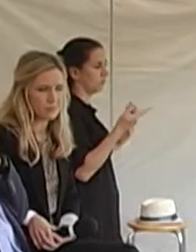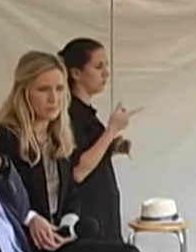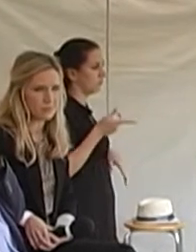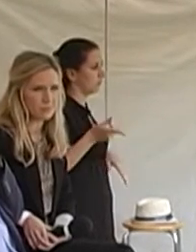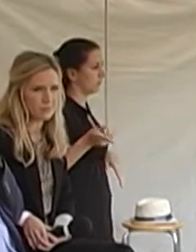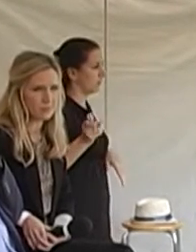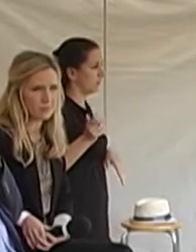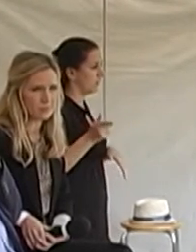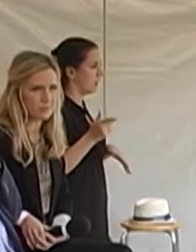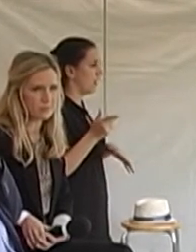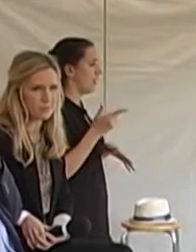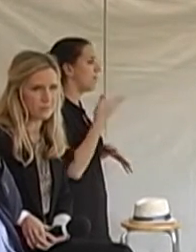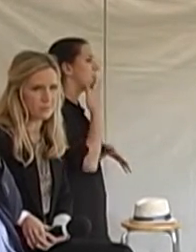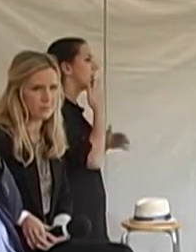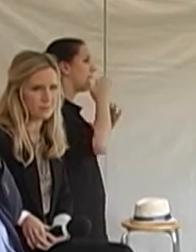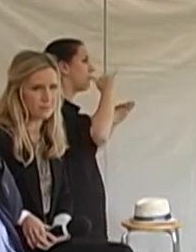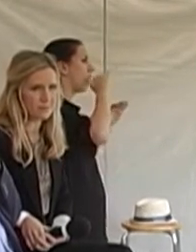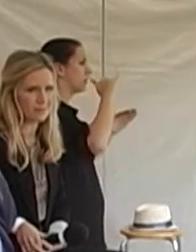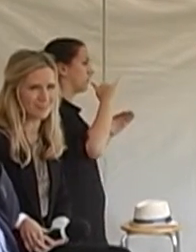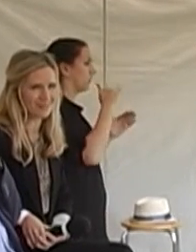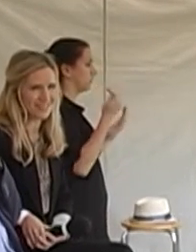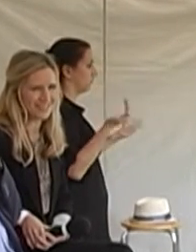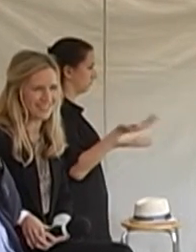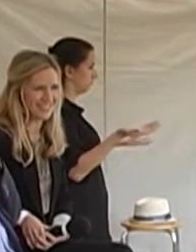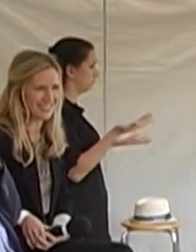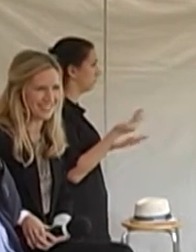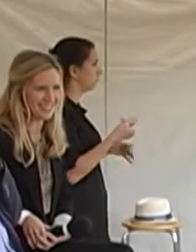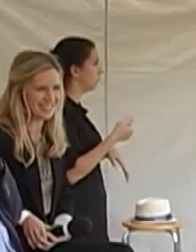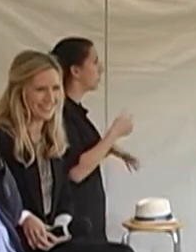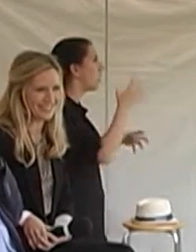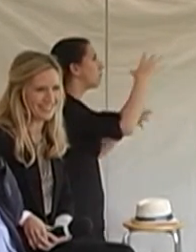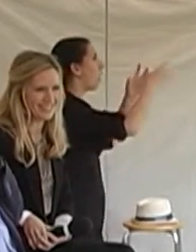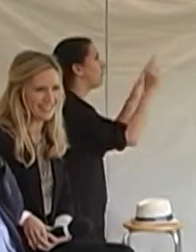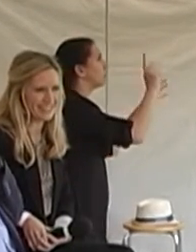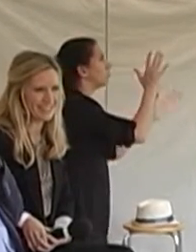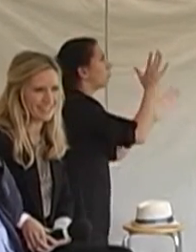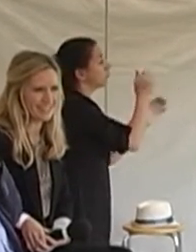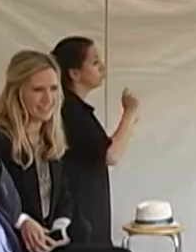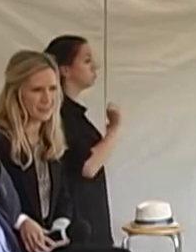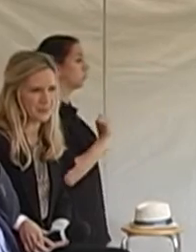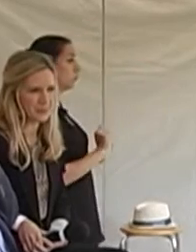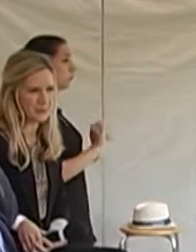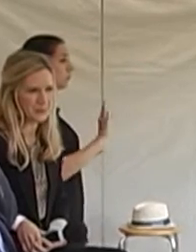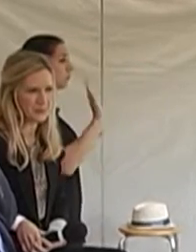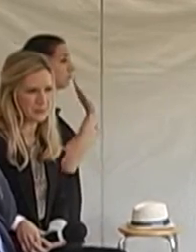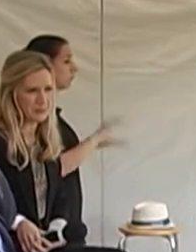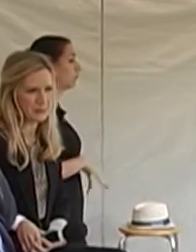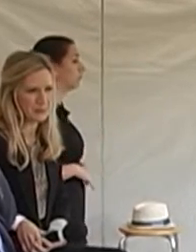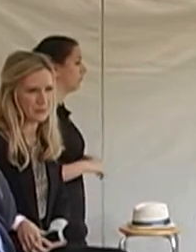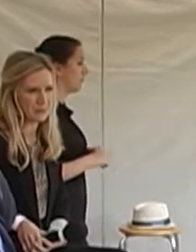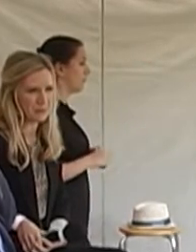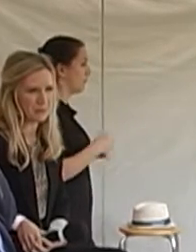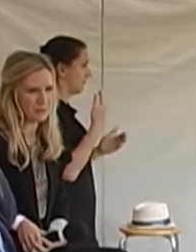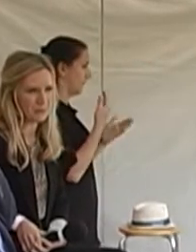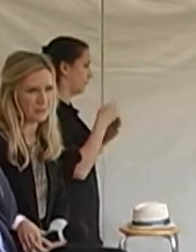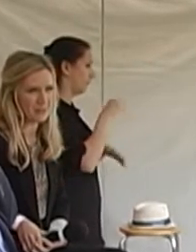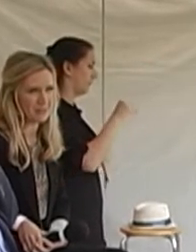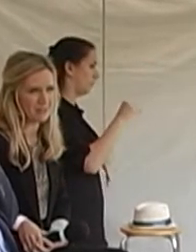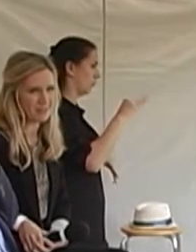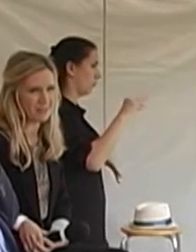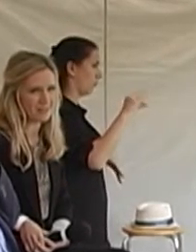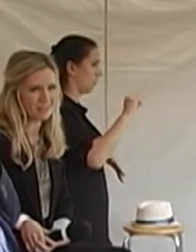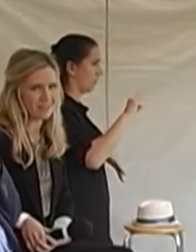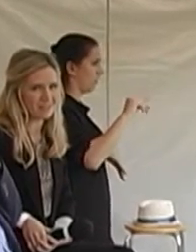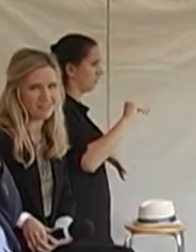the Nordics, immune to the goings-on of the world that produces Brexit, produces Donald Trump, and